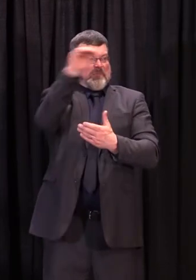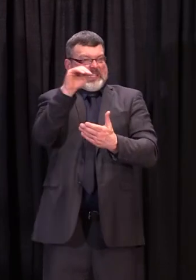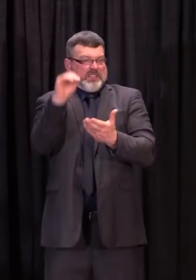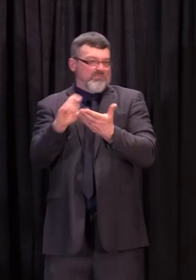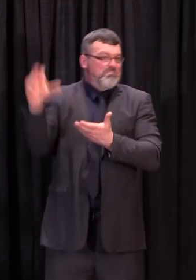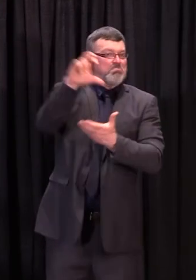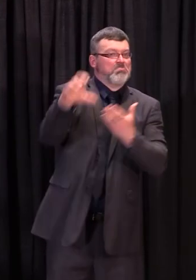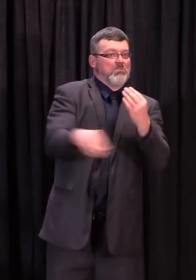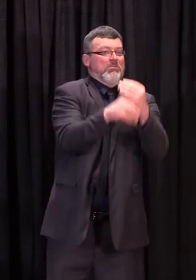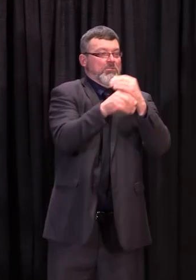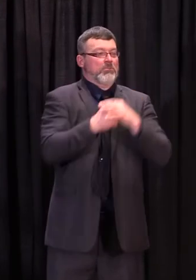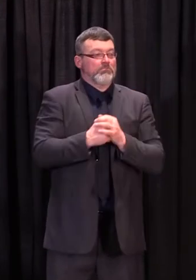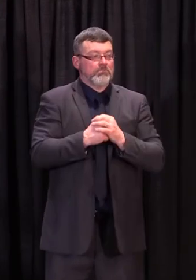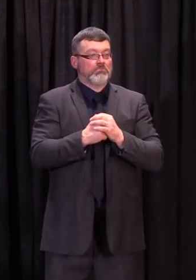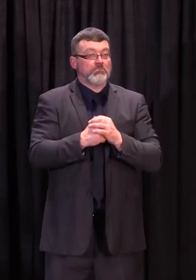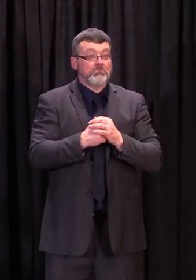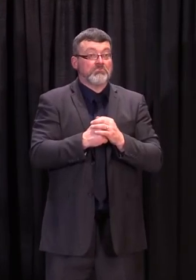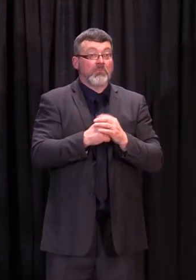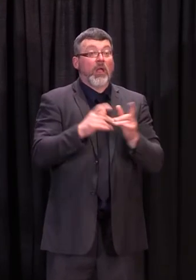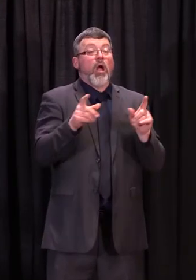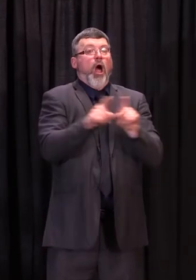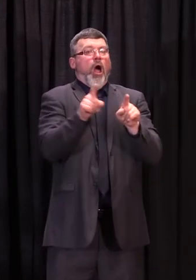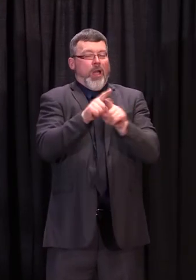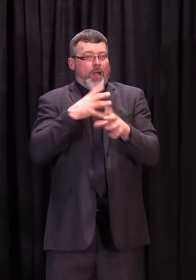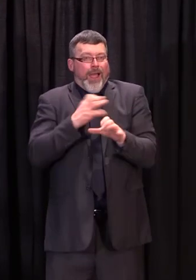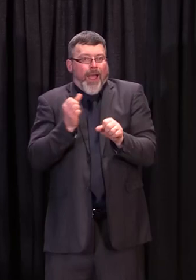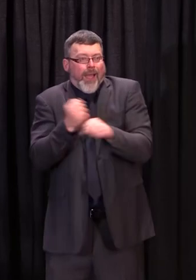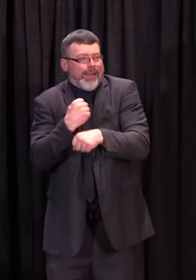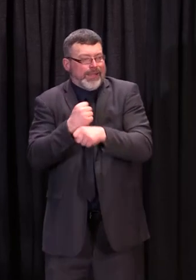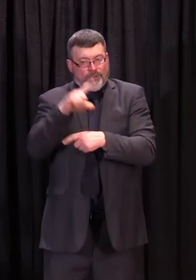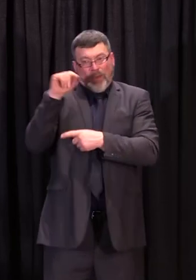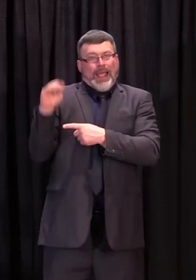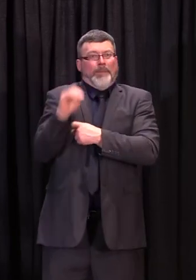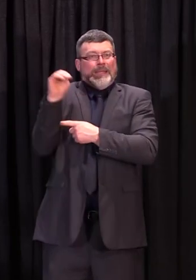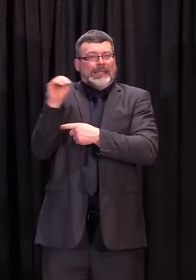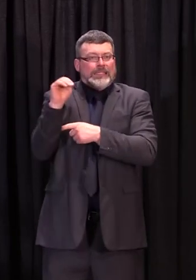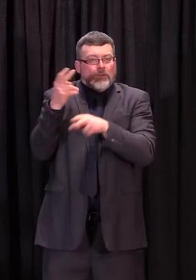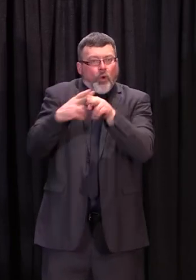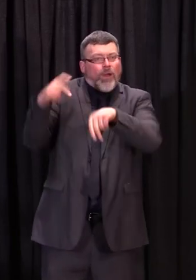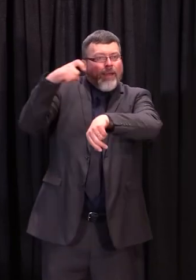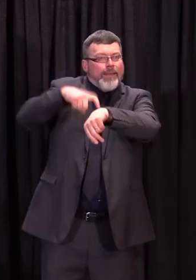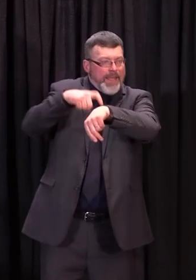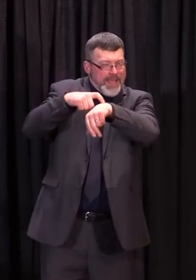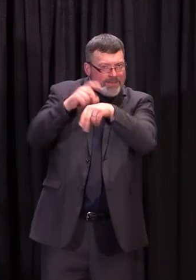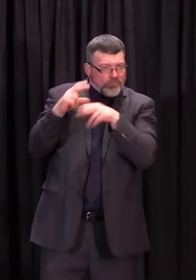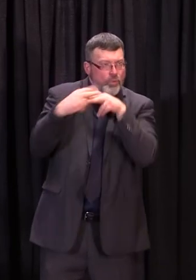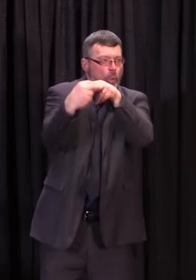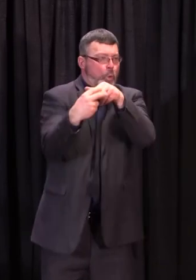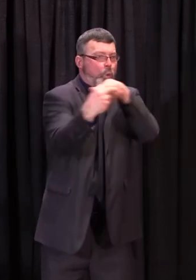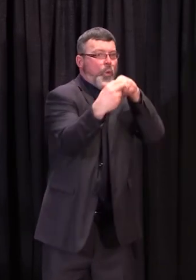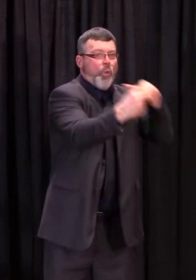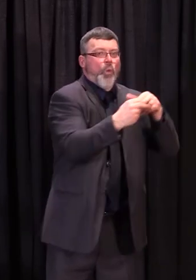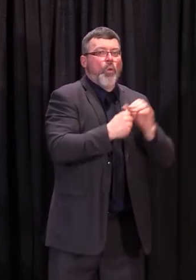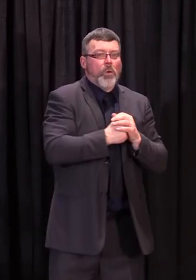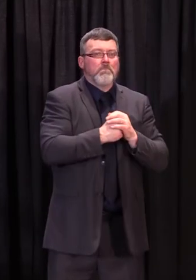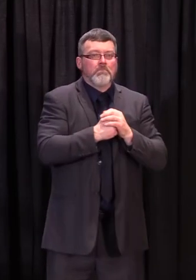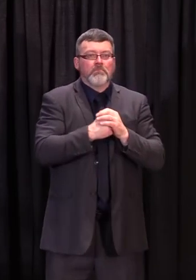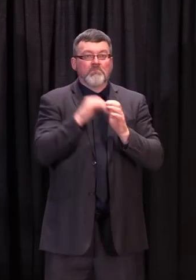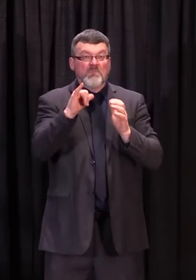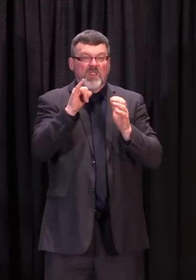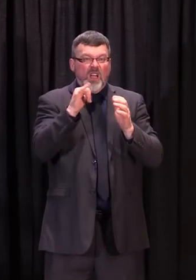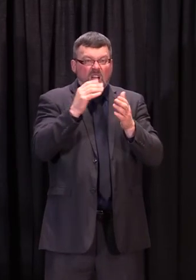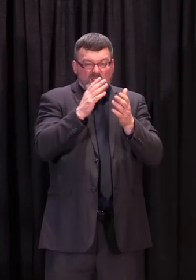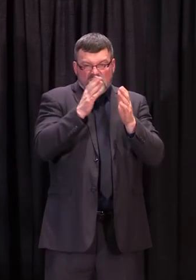short-term loan initiative modeled after the SBA's Paycheck Protection Program for those businesses and